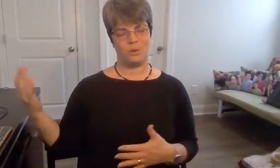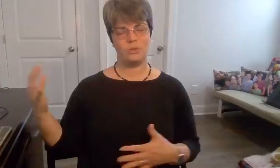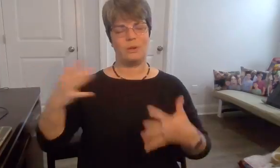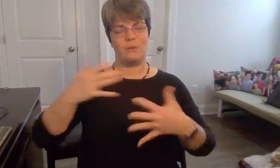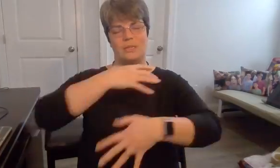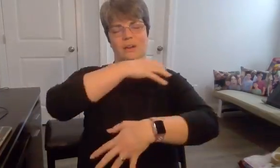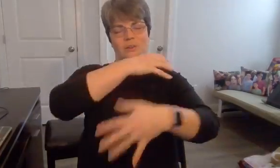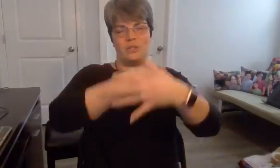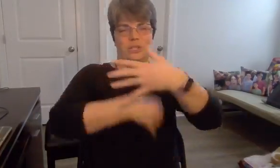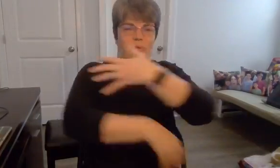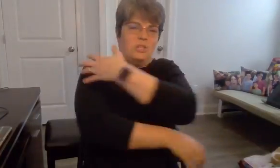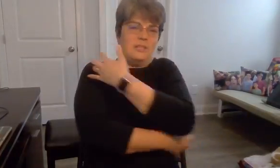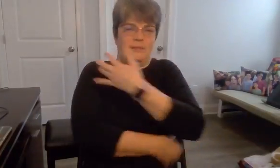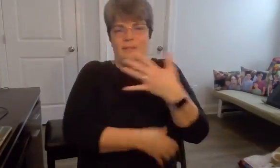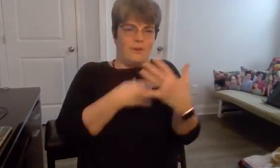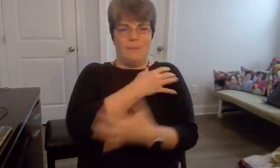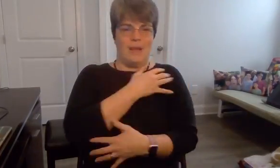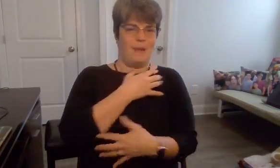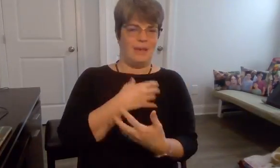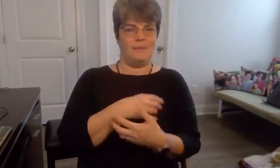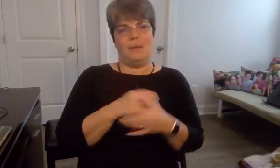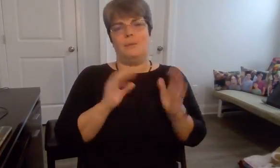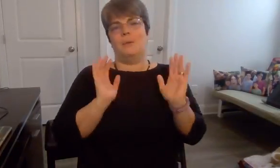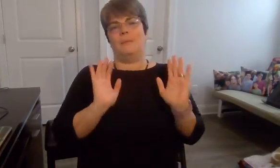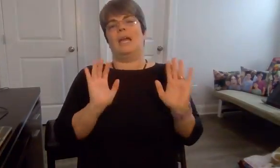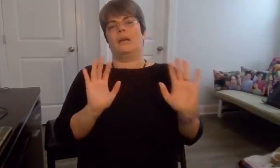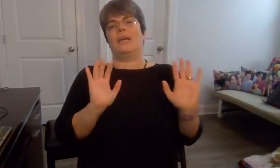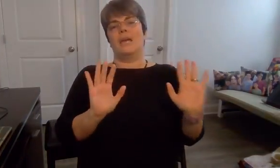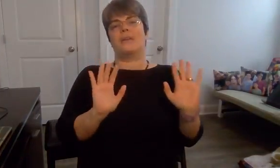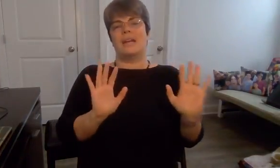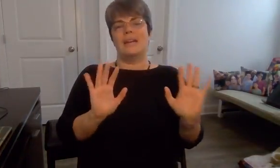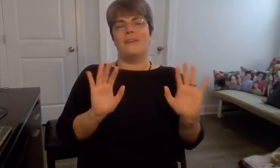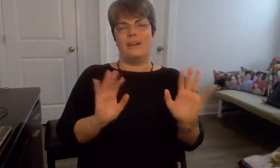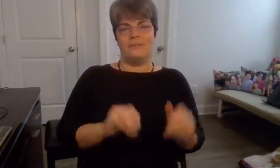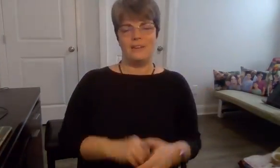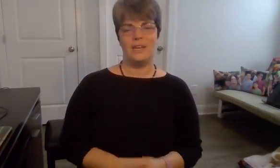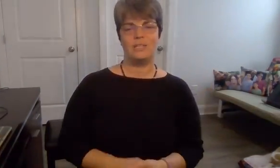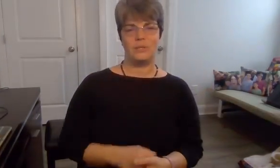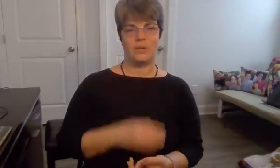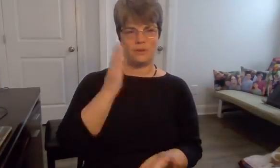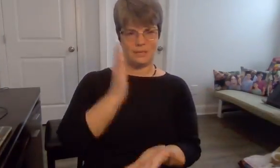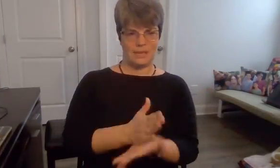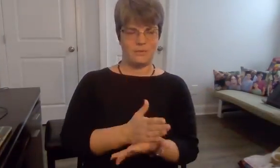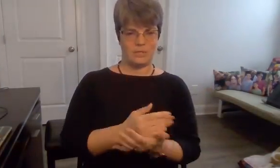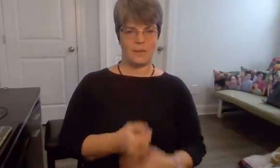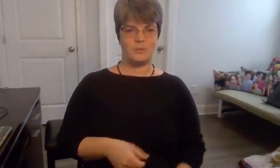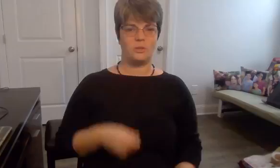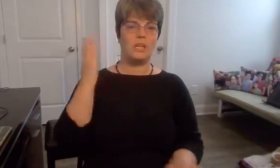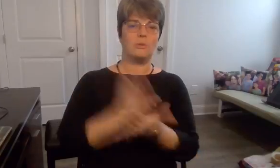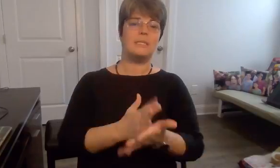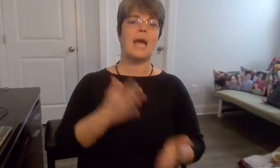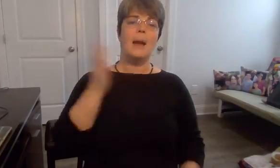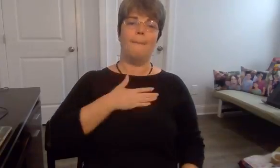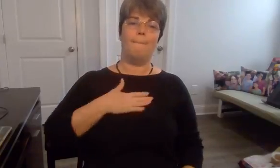older one was a hugger, so she would just love on the baby, and the baby would be like, okay, enough. So we taught her the sign for stop. So she'd go, stop,